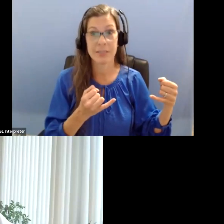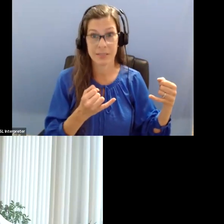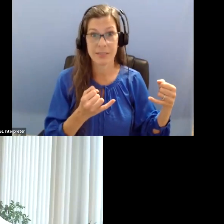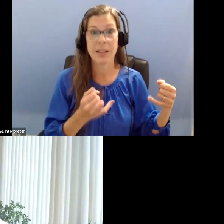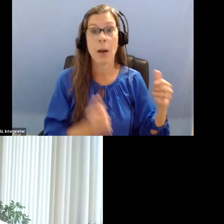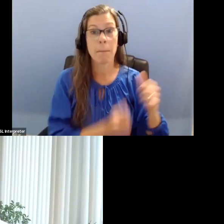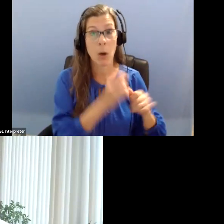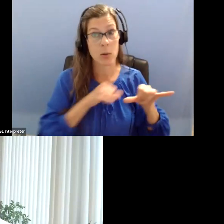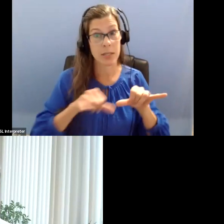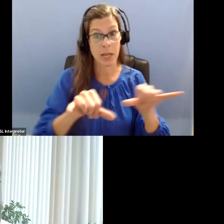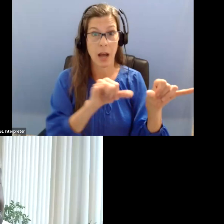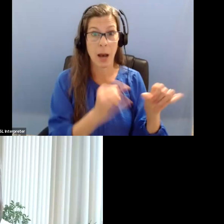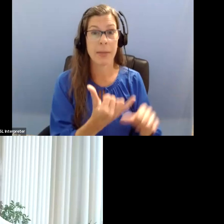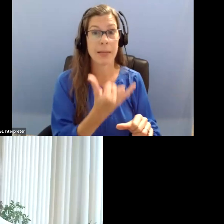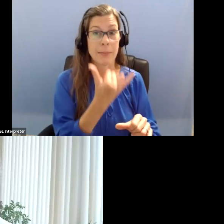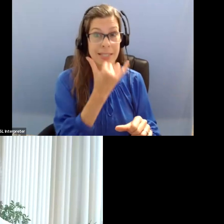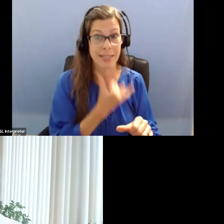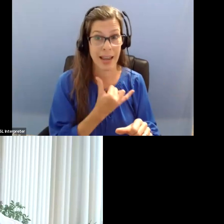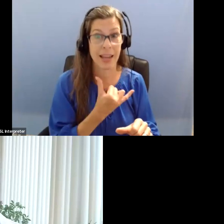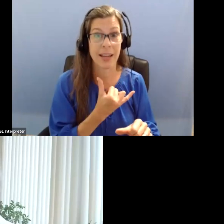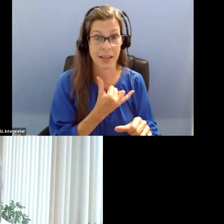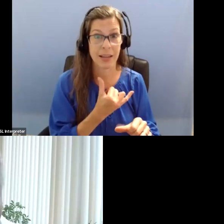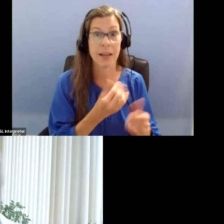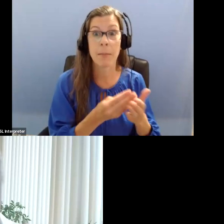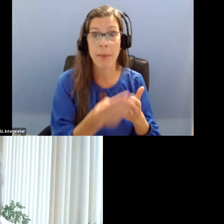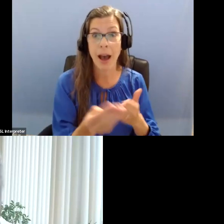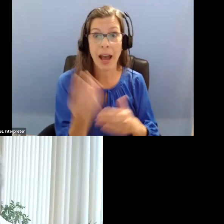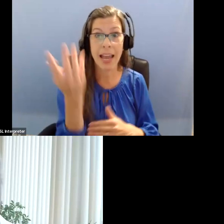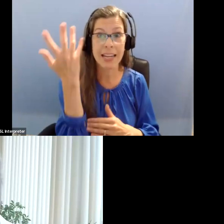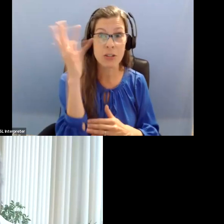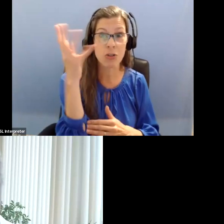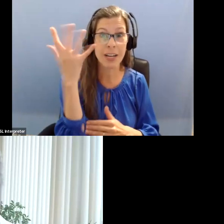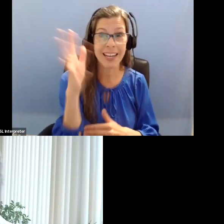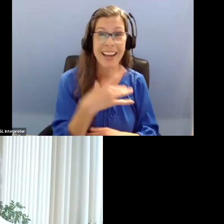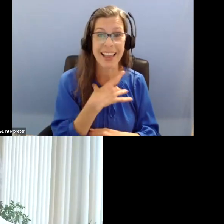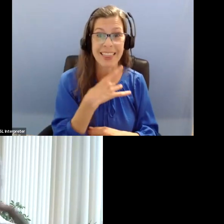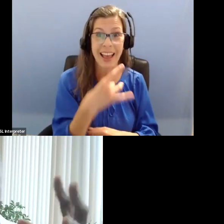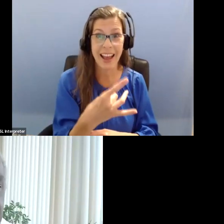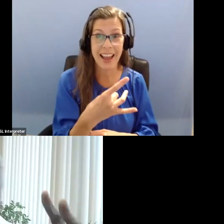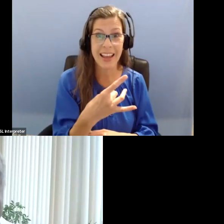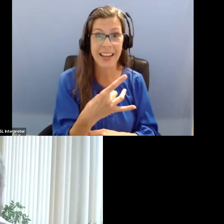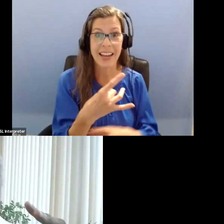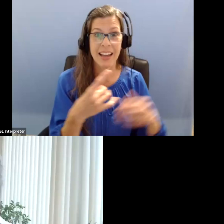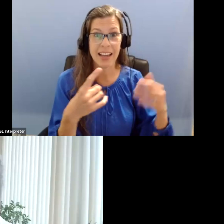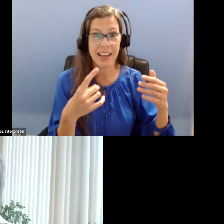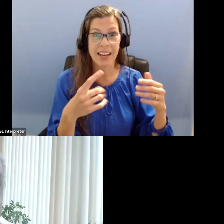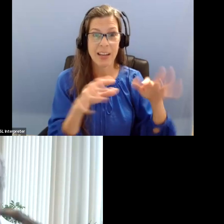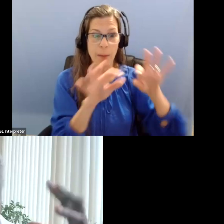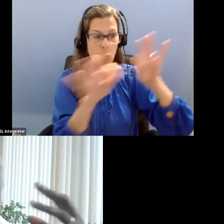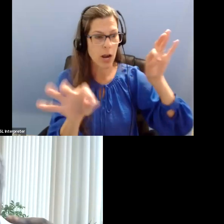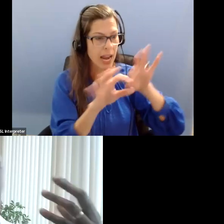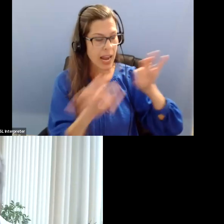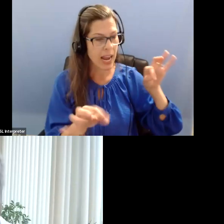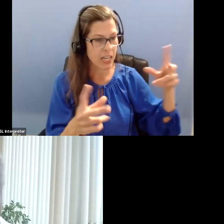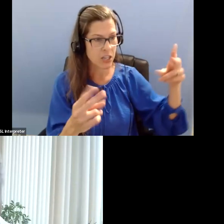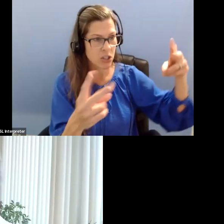made 5 years or so ago is you buy a tree and you like it and you prune all the branches and you try